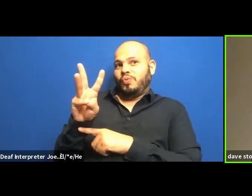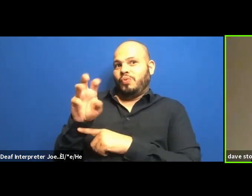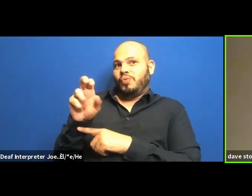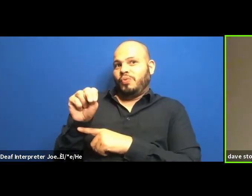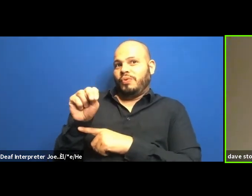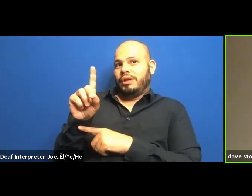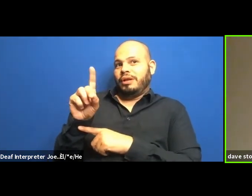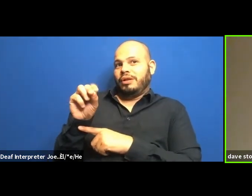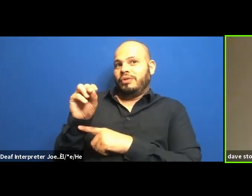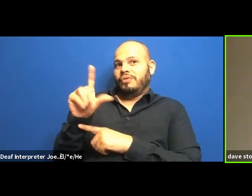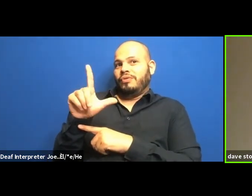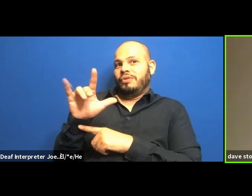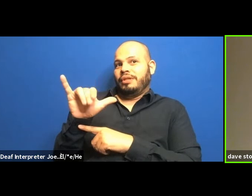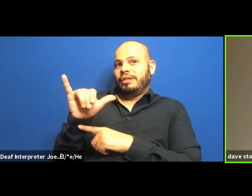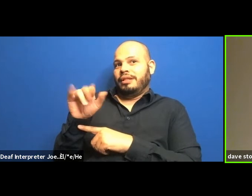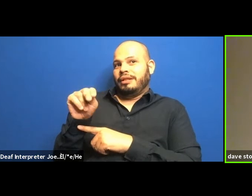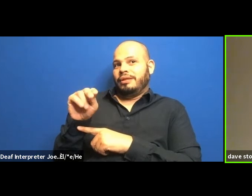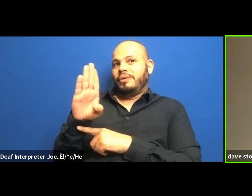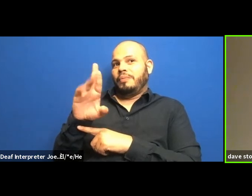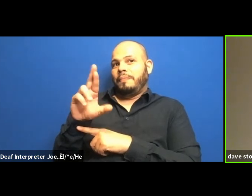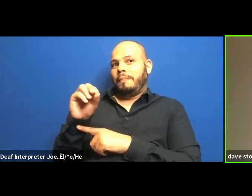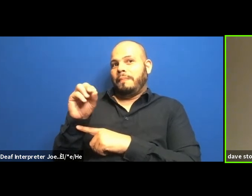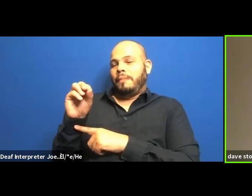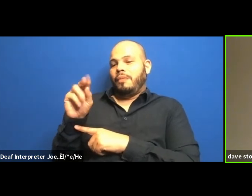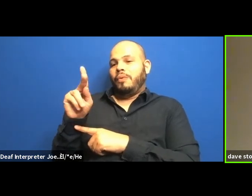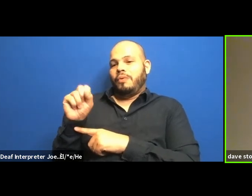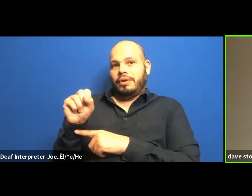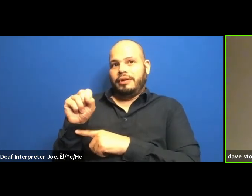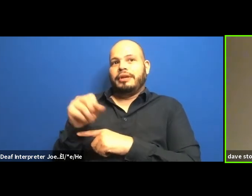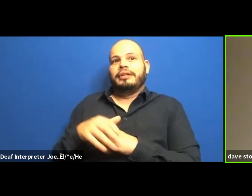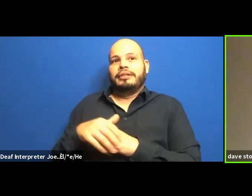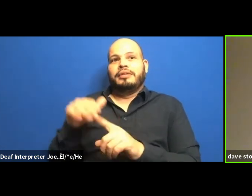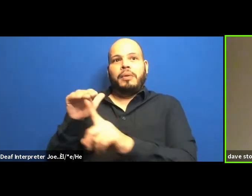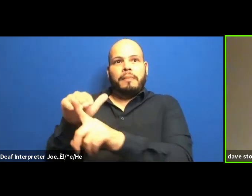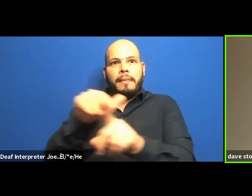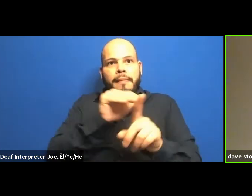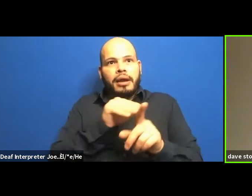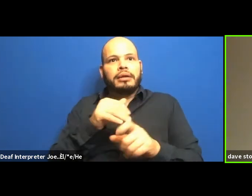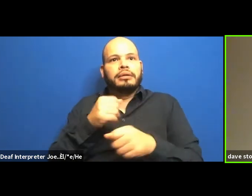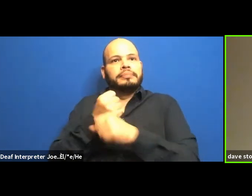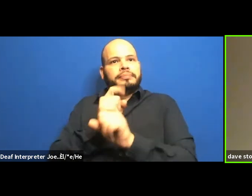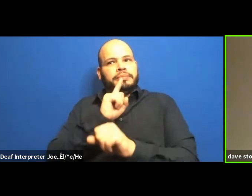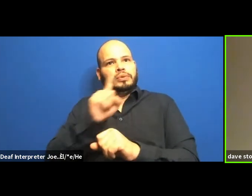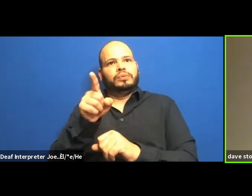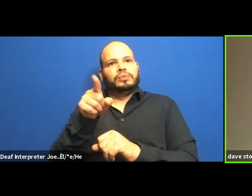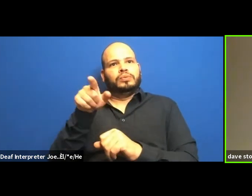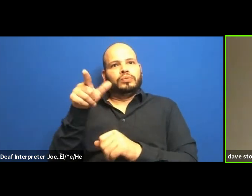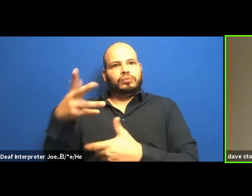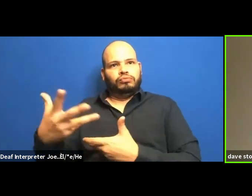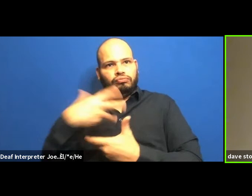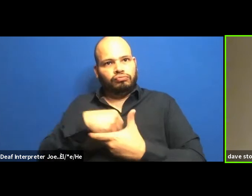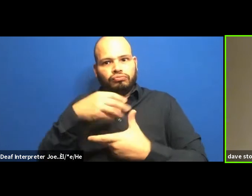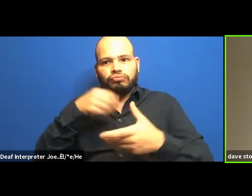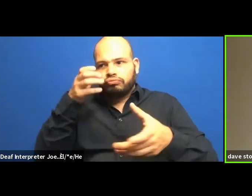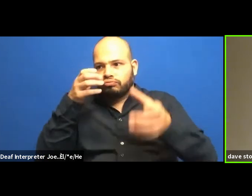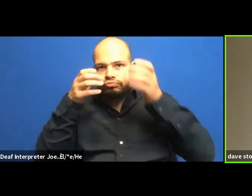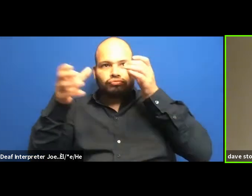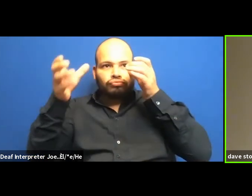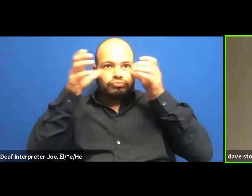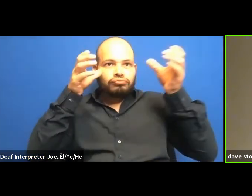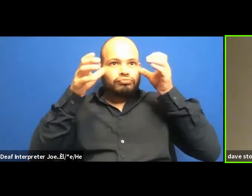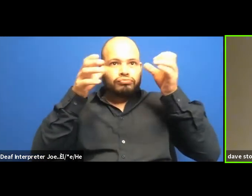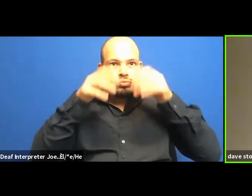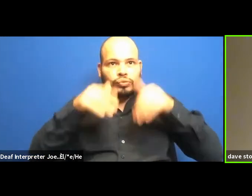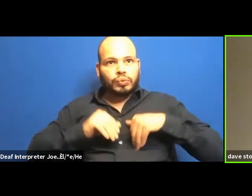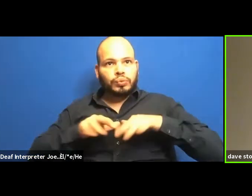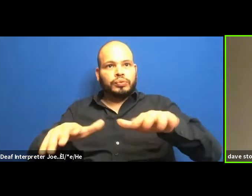am constantly reminded of what I need to do and then how I need to listen to do those new things and some old things and